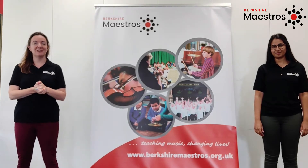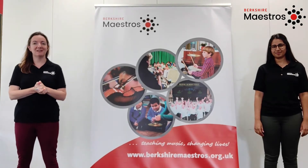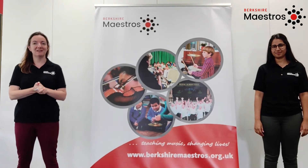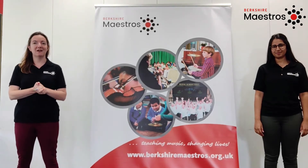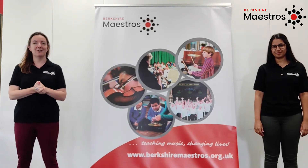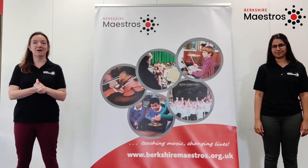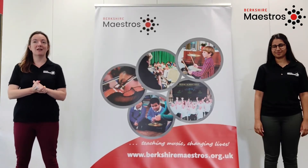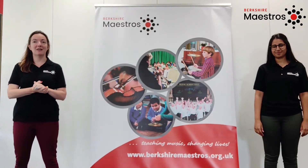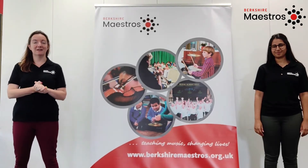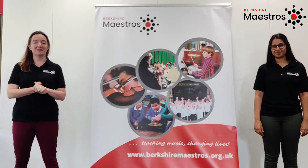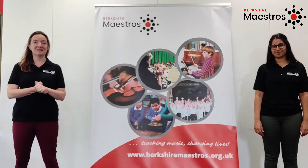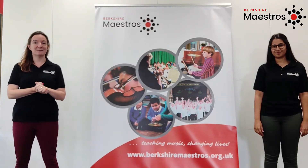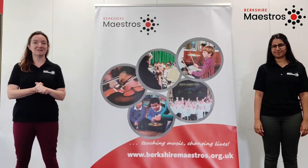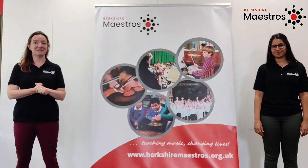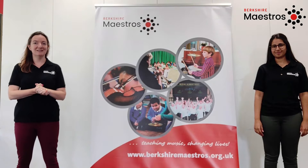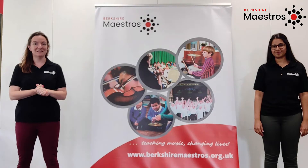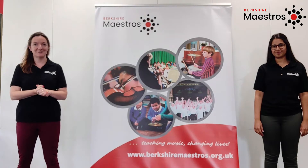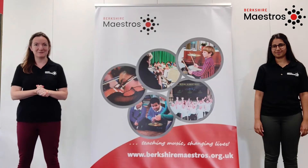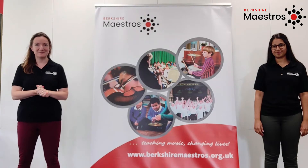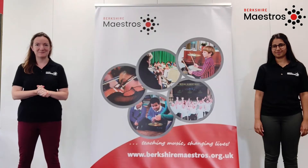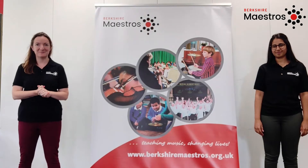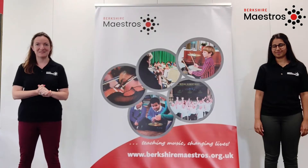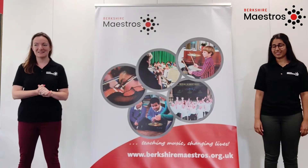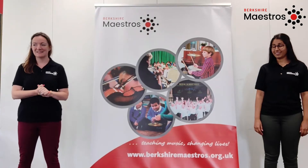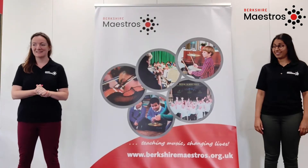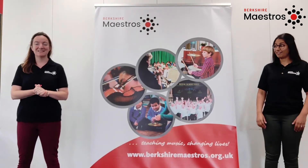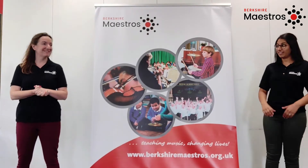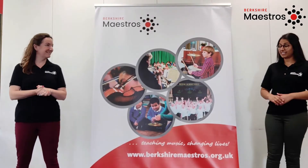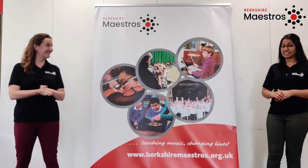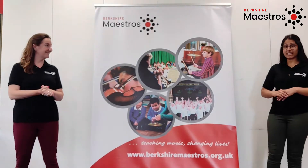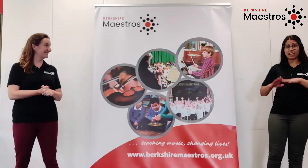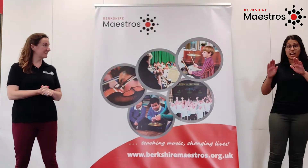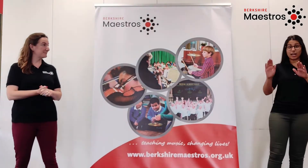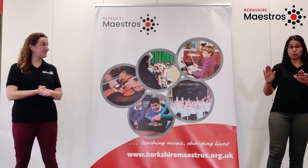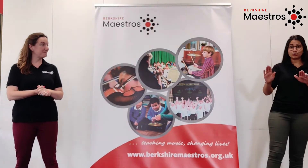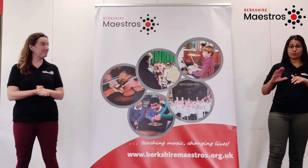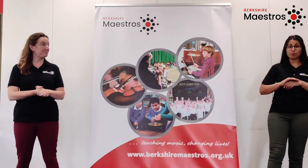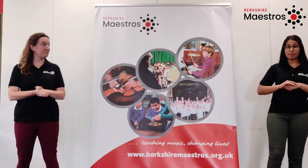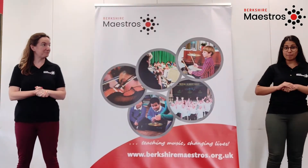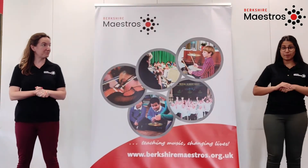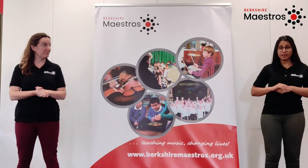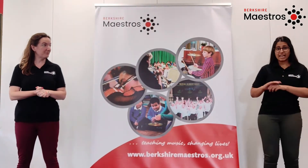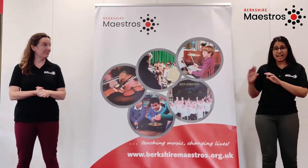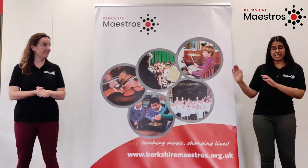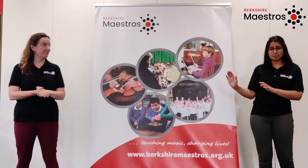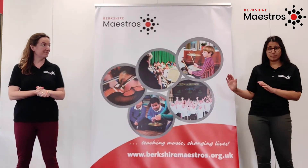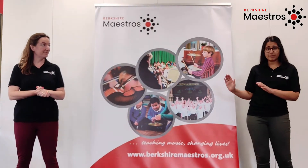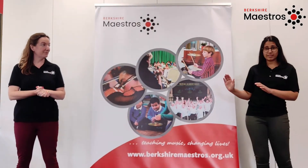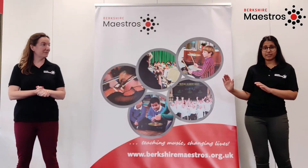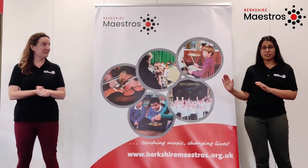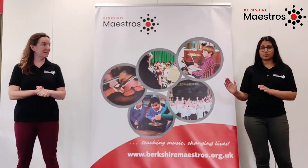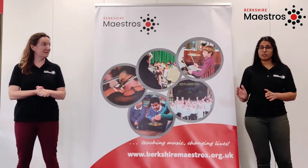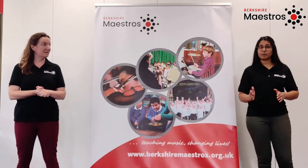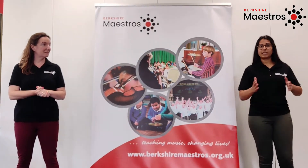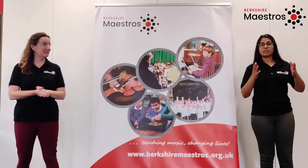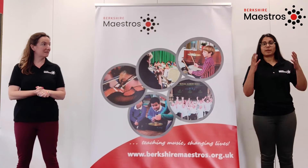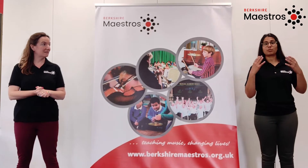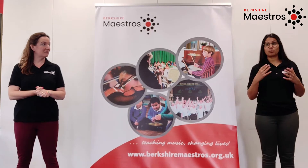in our Lion Sleeps Tonight song. Fantastic. And also remember, as Bimby said last week, we need to make sure that we